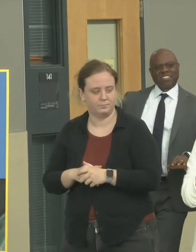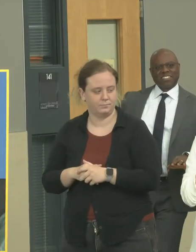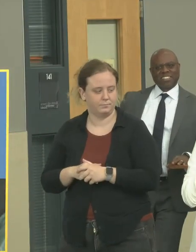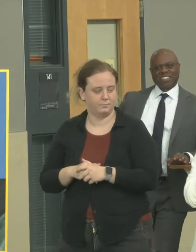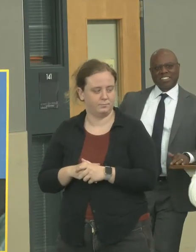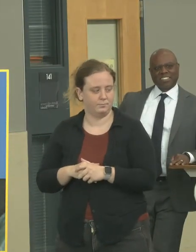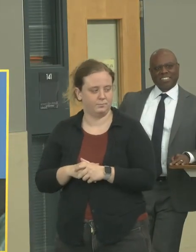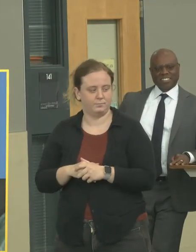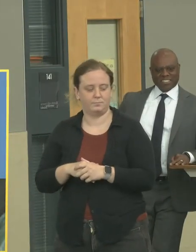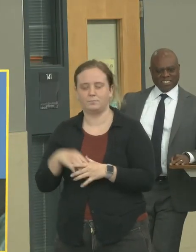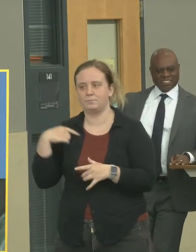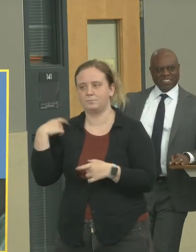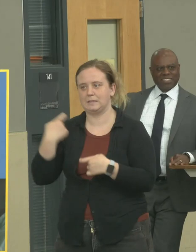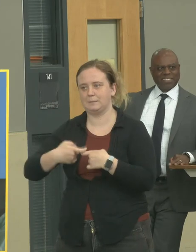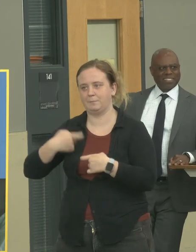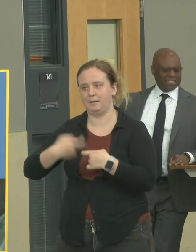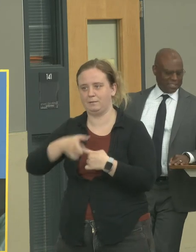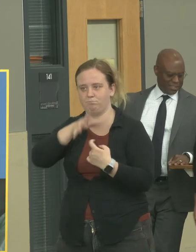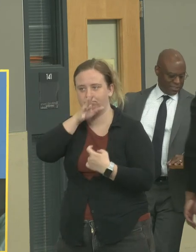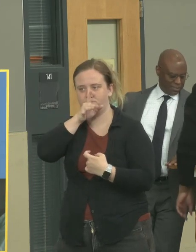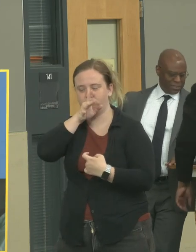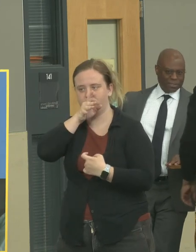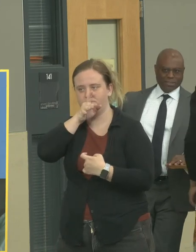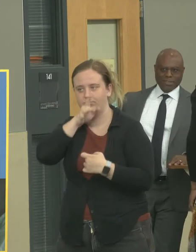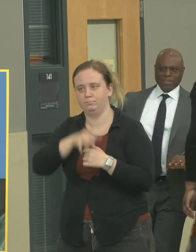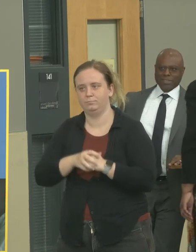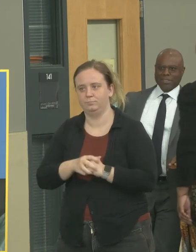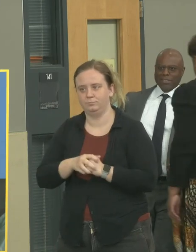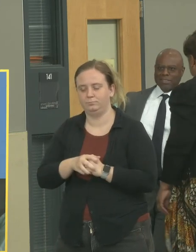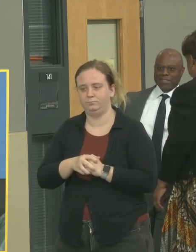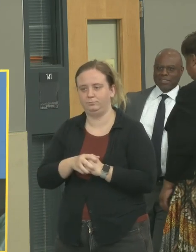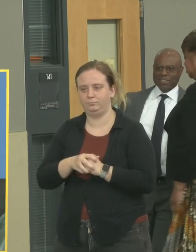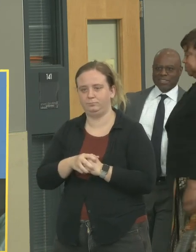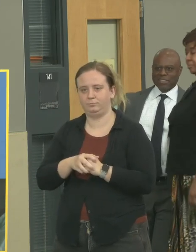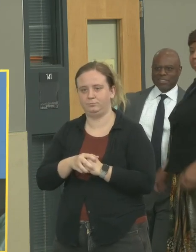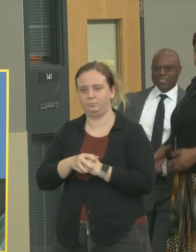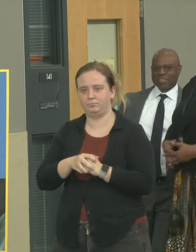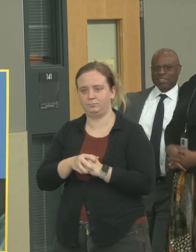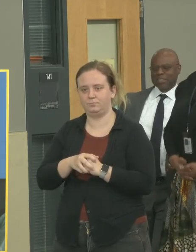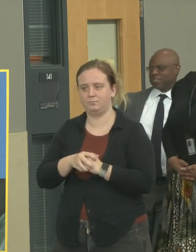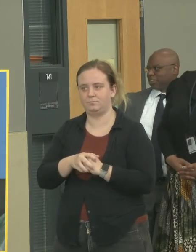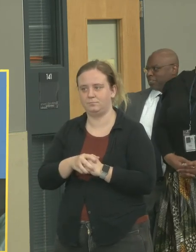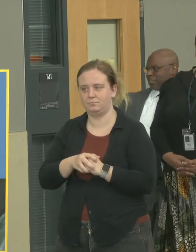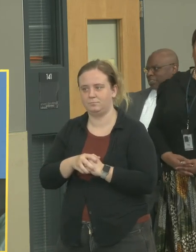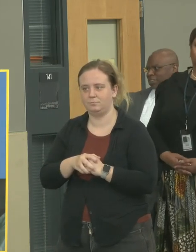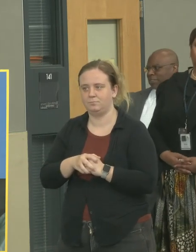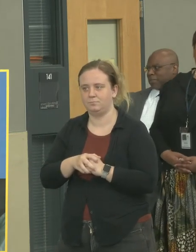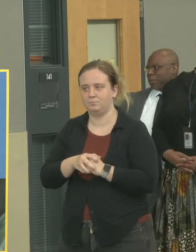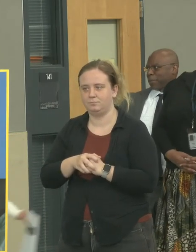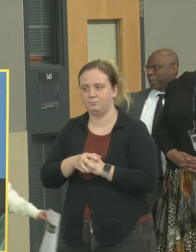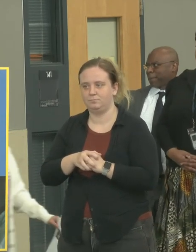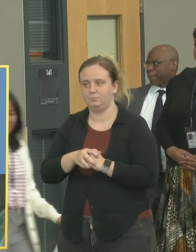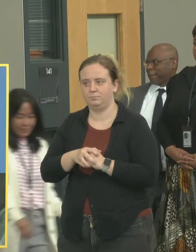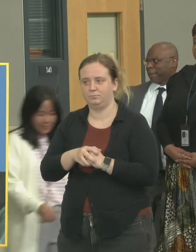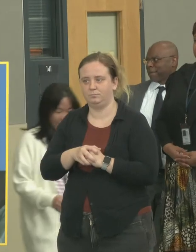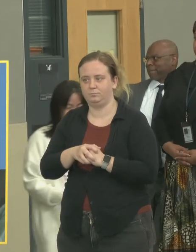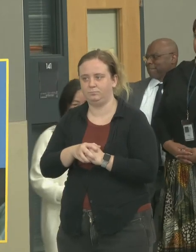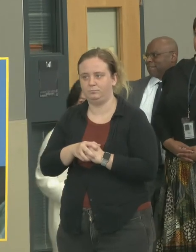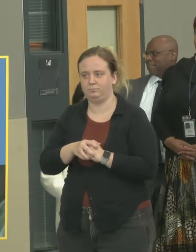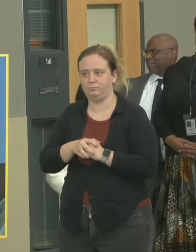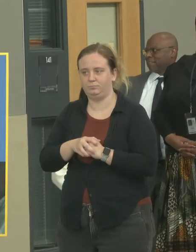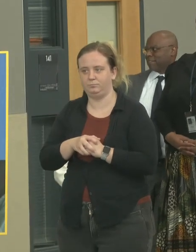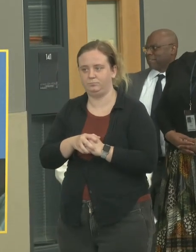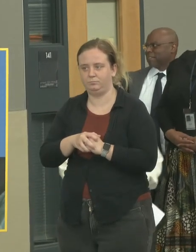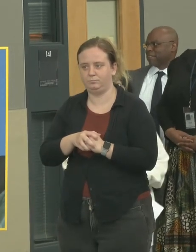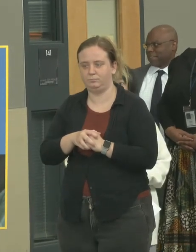Hola, buenos días. Gracias por acompañarnos. Mi nombre es Lorena y voy a estarles ayudando en la interpretación de español. Si necesitan